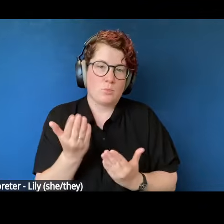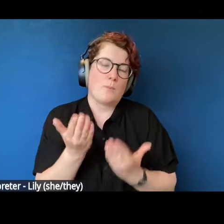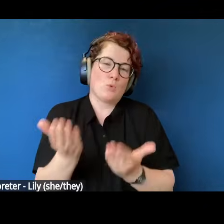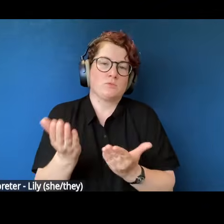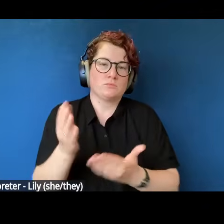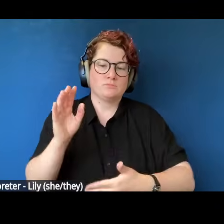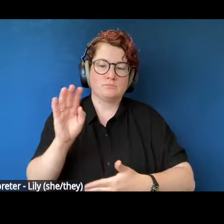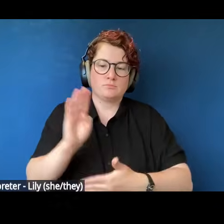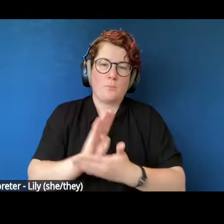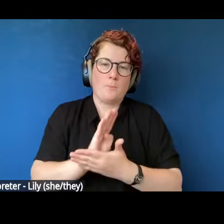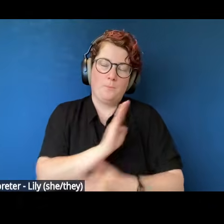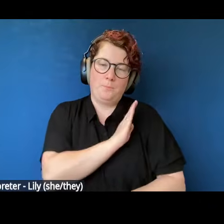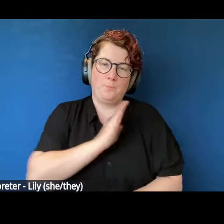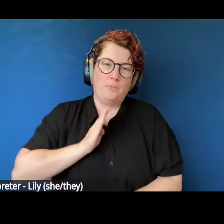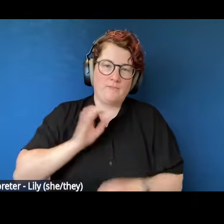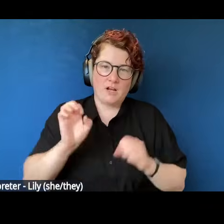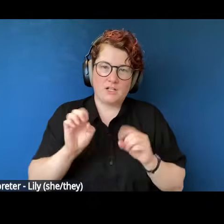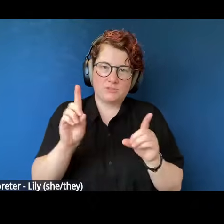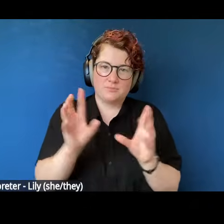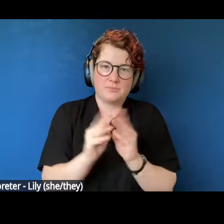2026-2027 Board of Education meeting schedule. Can